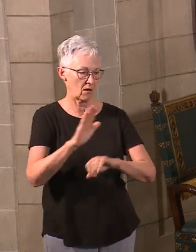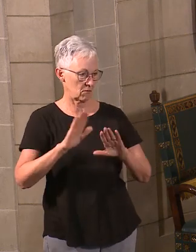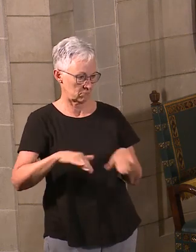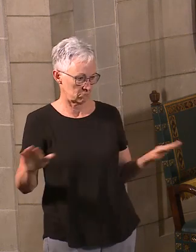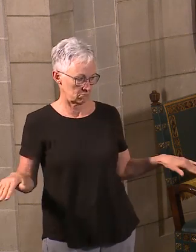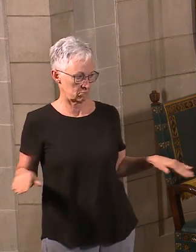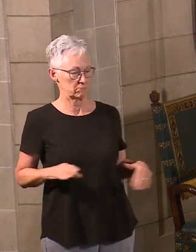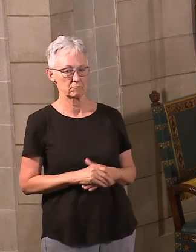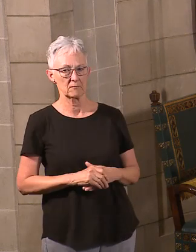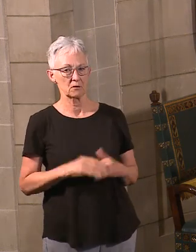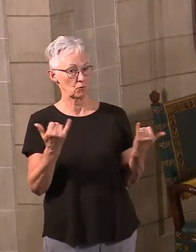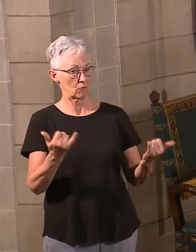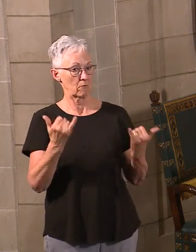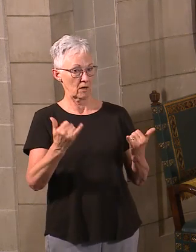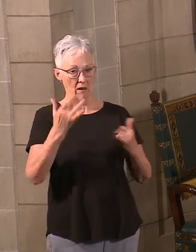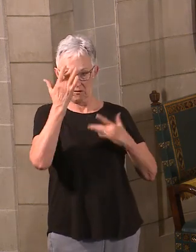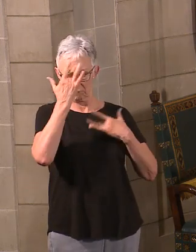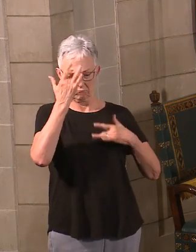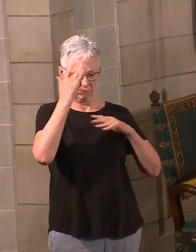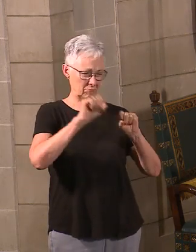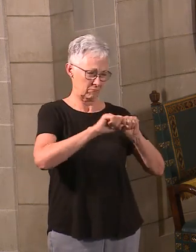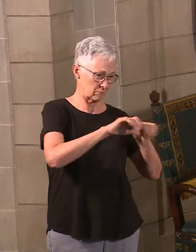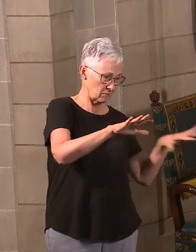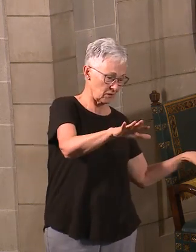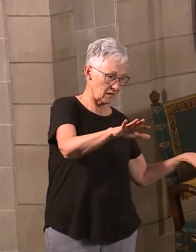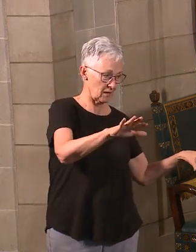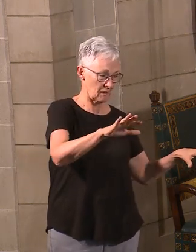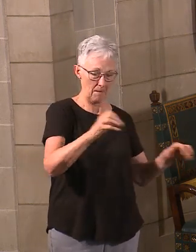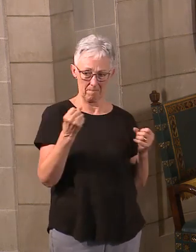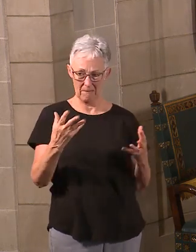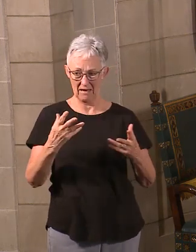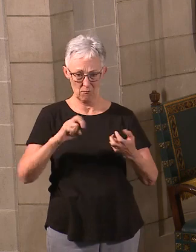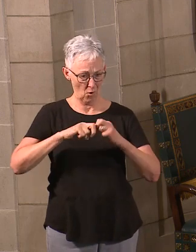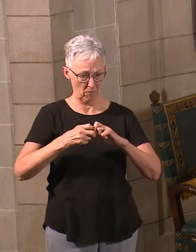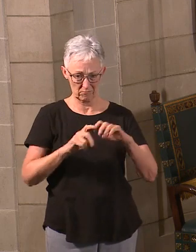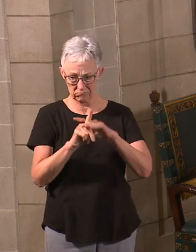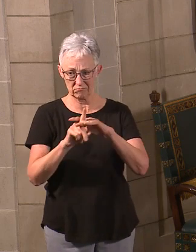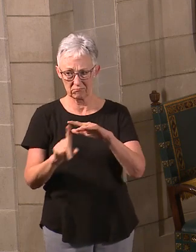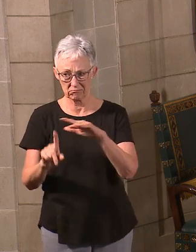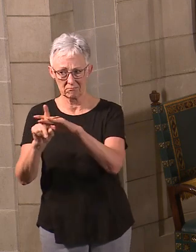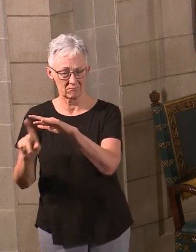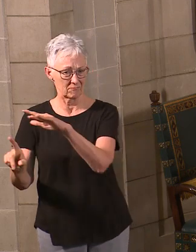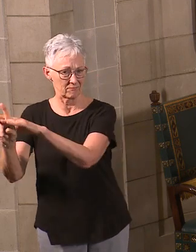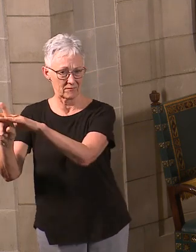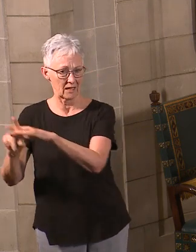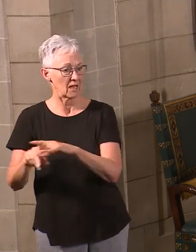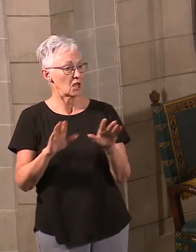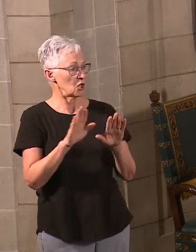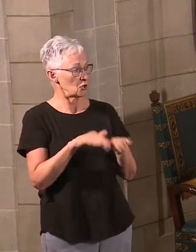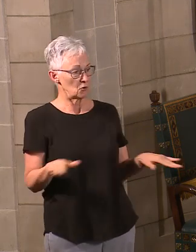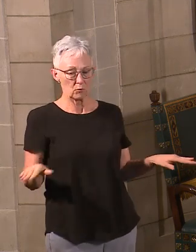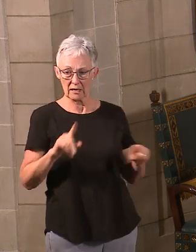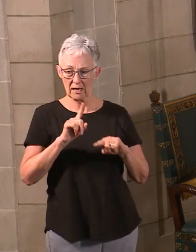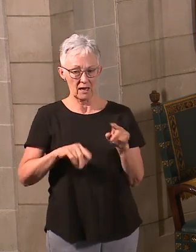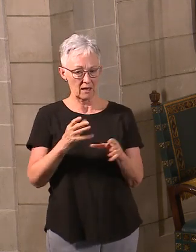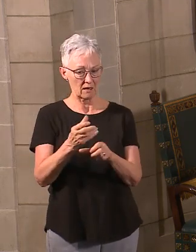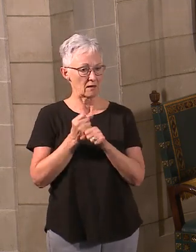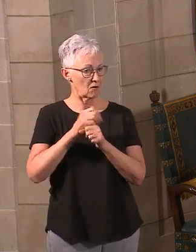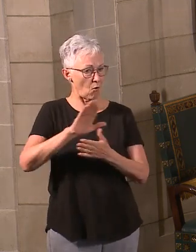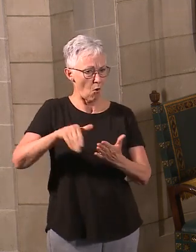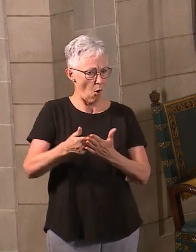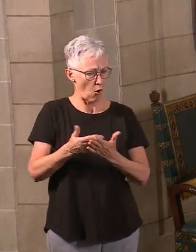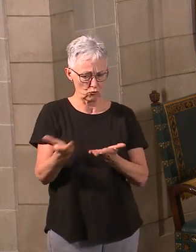created many unique barriers to supporting this population. During the pandemic, children may not be able to get the full array of services that they